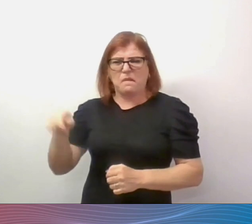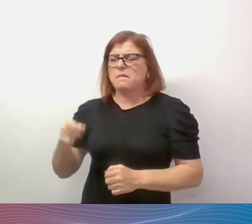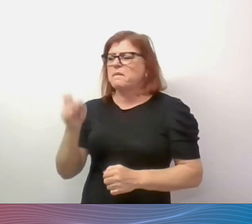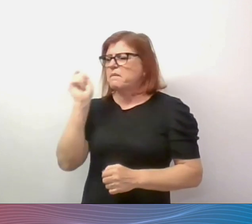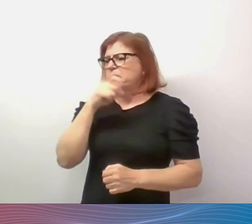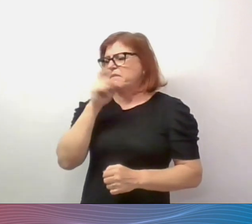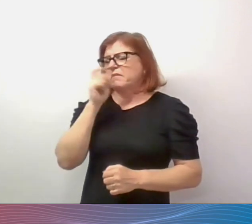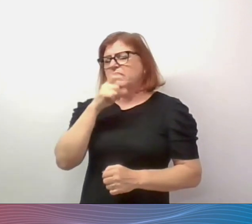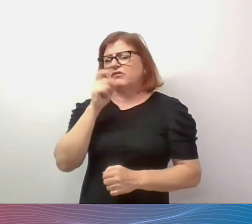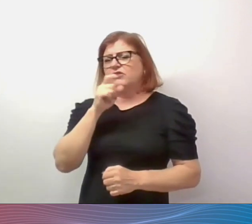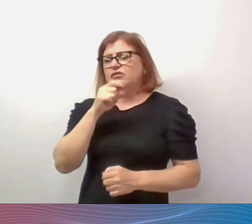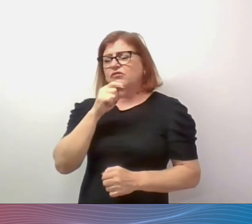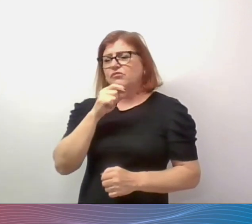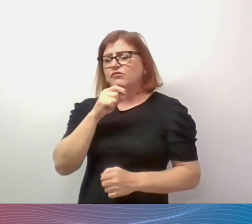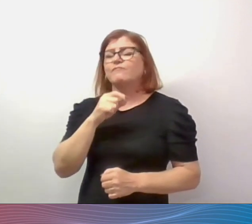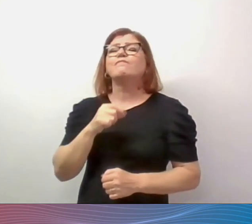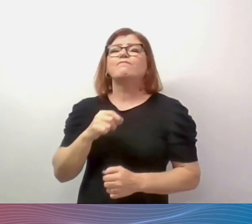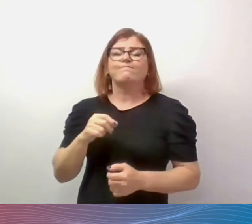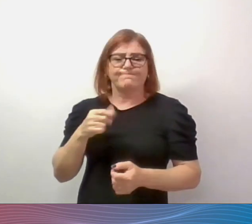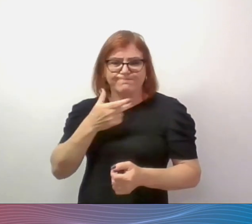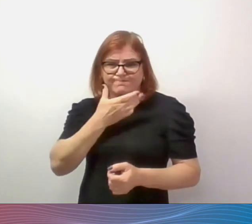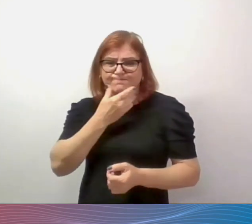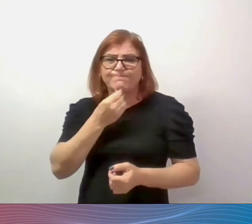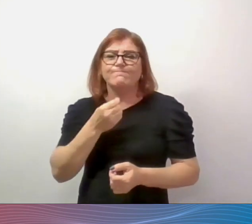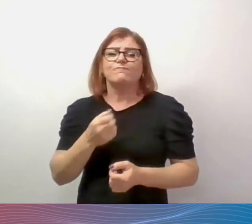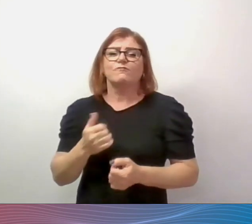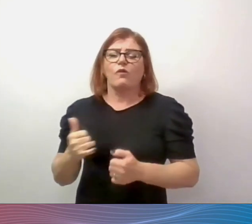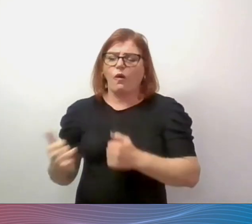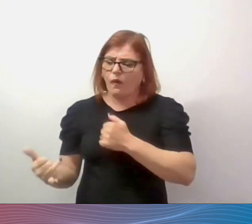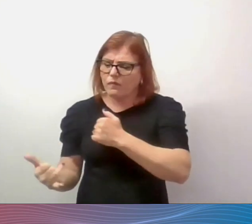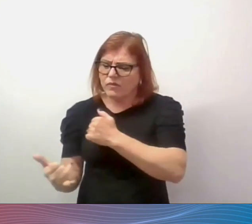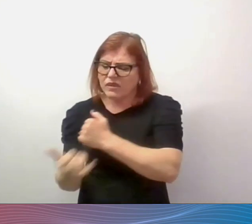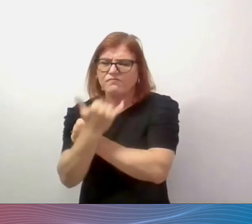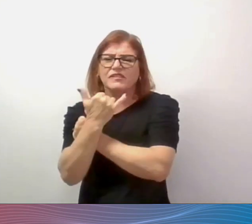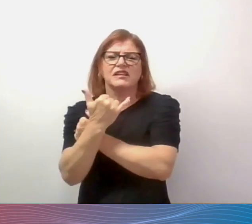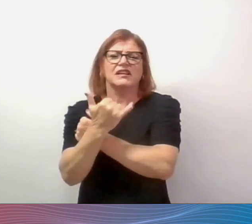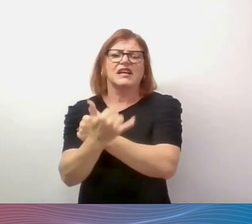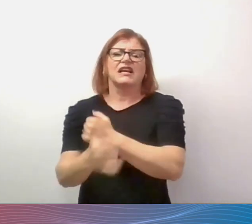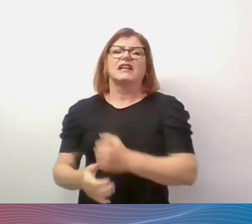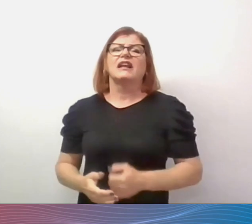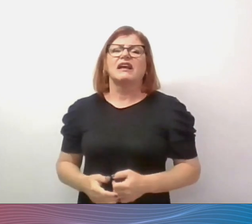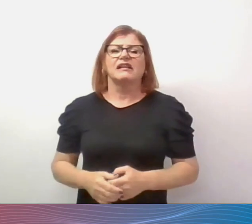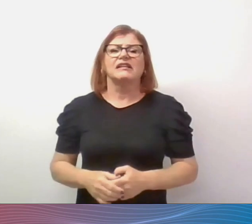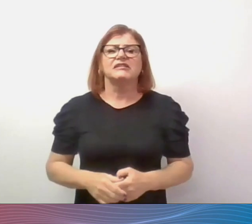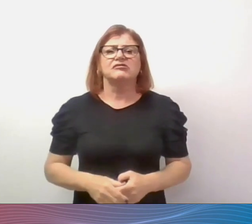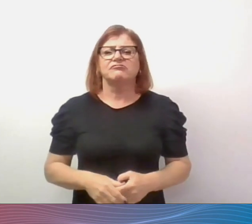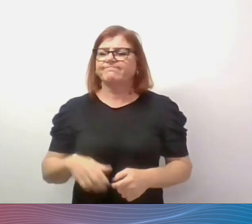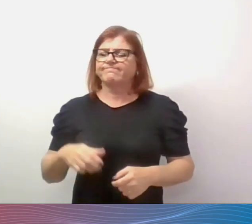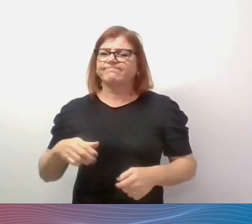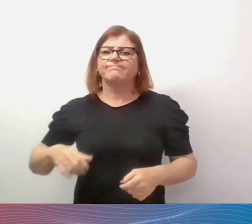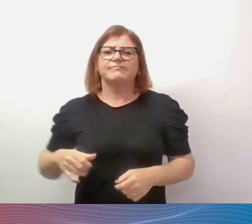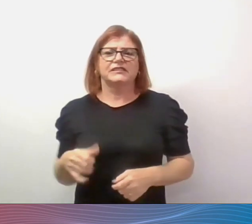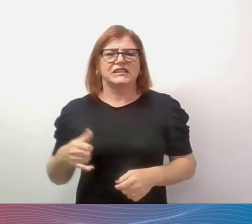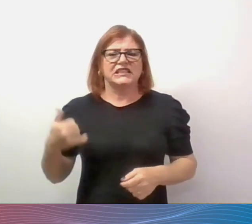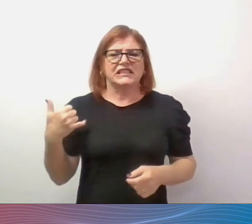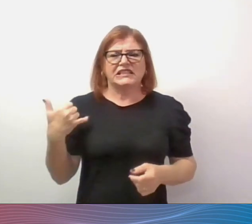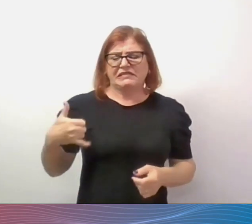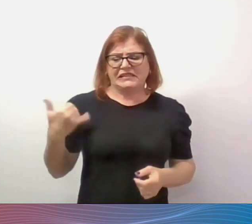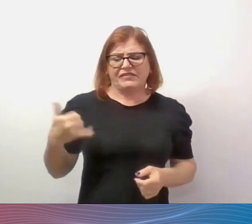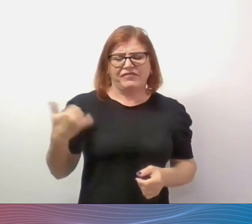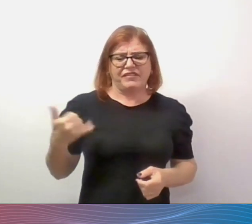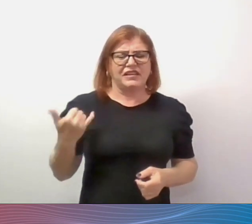na mentira, caiu no engano, caiu na vaidade. So man fell in lie and deceitfulness and in vanity.